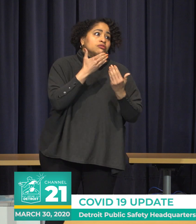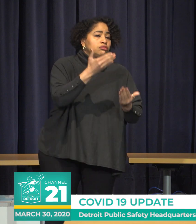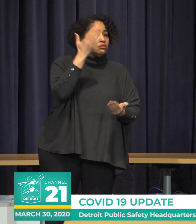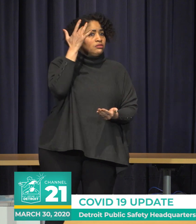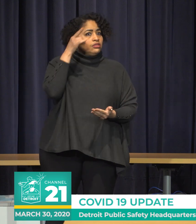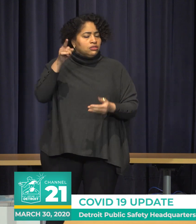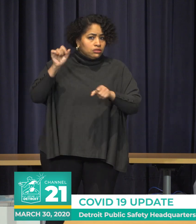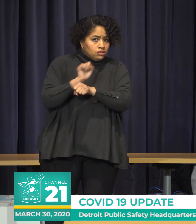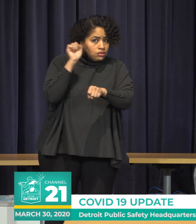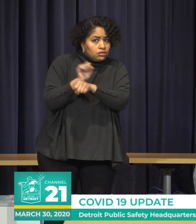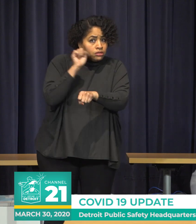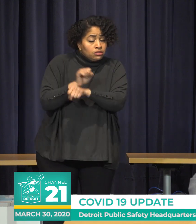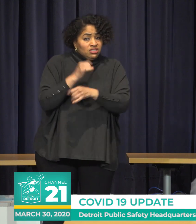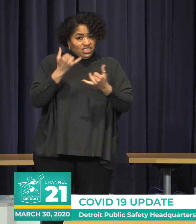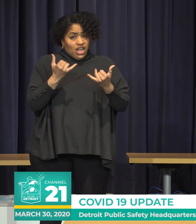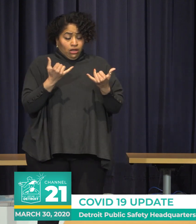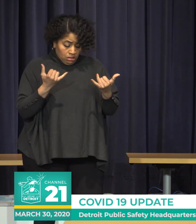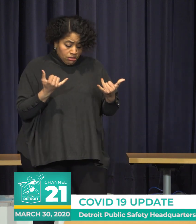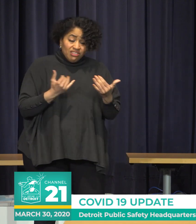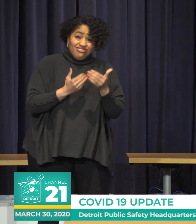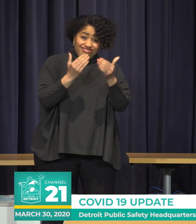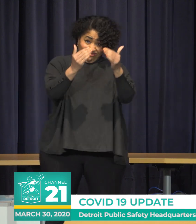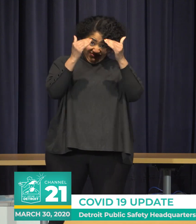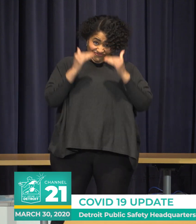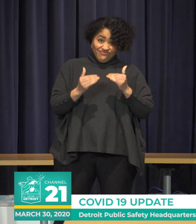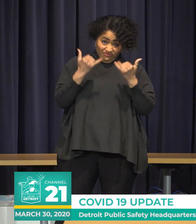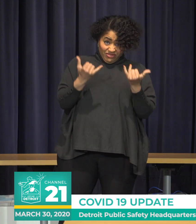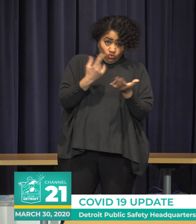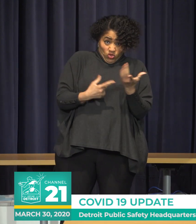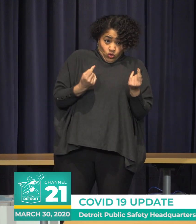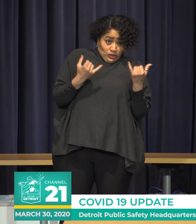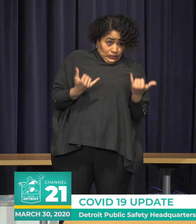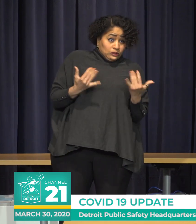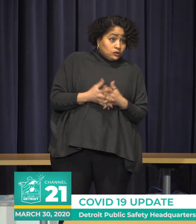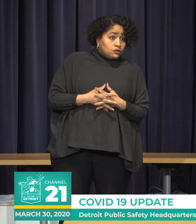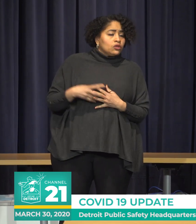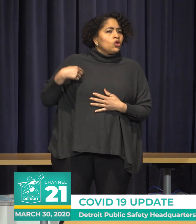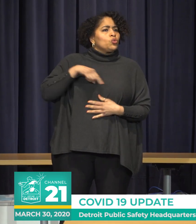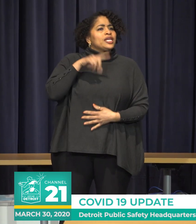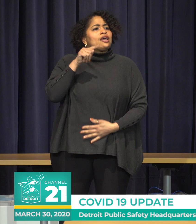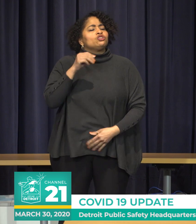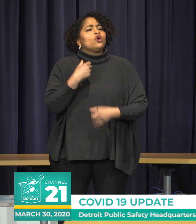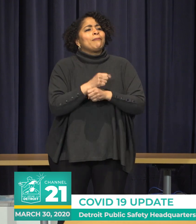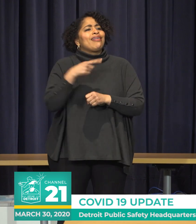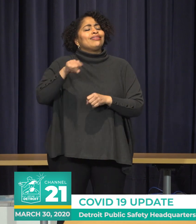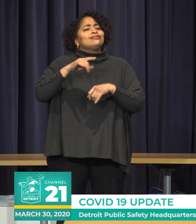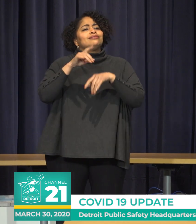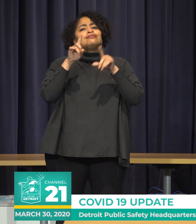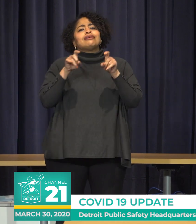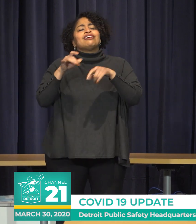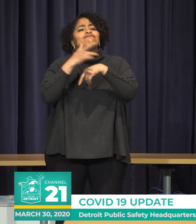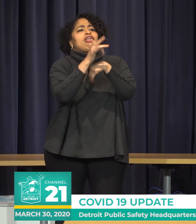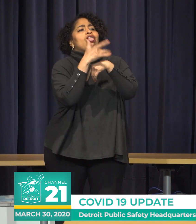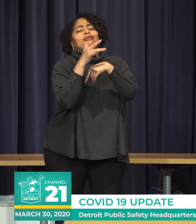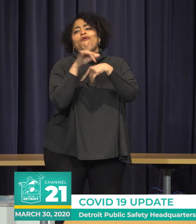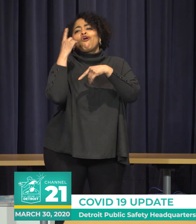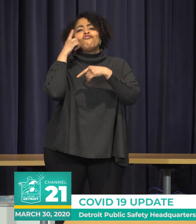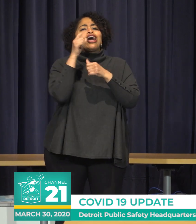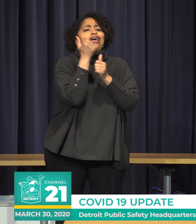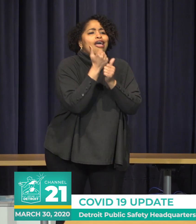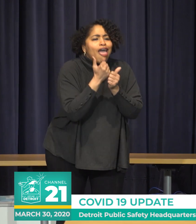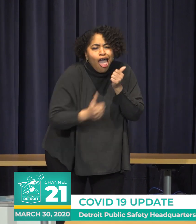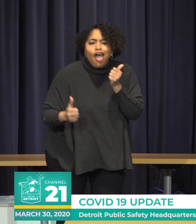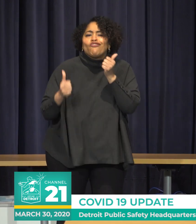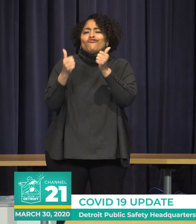doing. Now, here's the next thing that we have to do. We have to make these tests available to